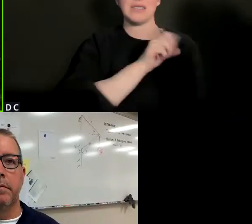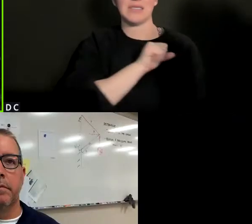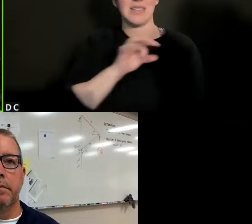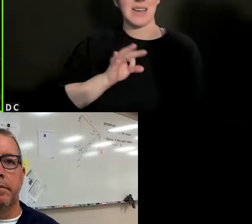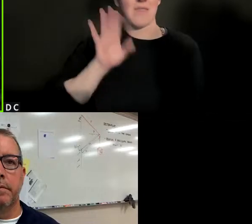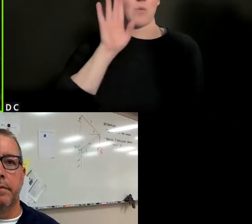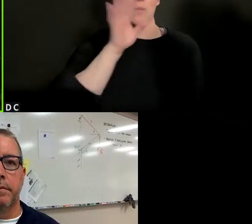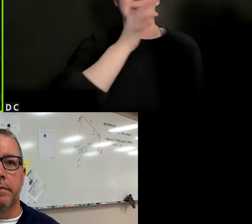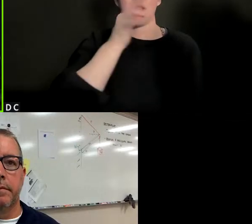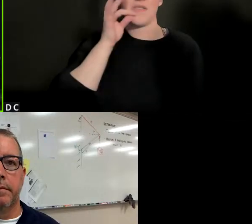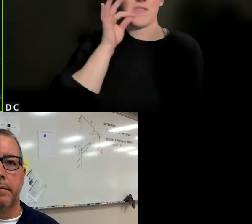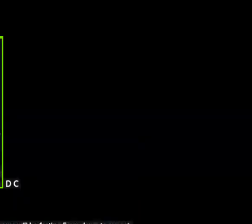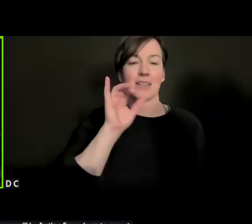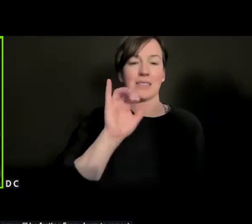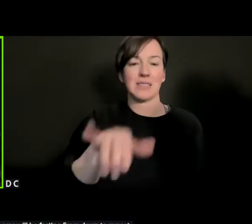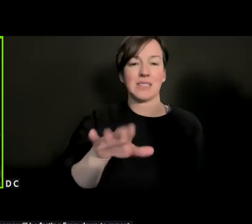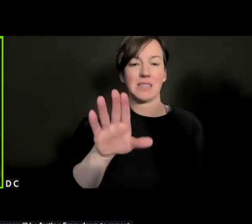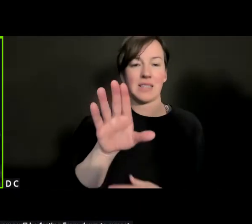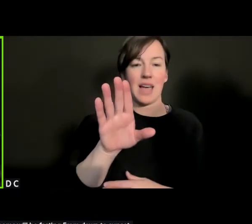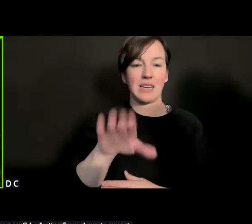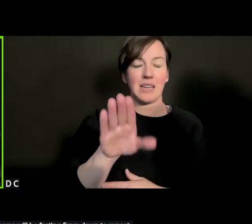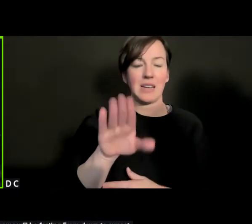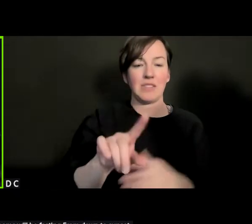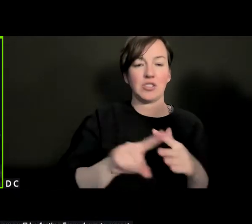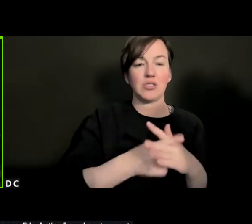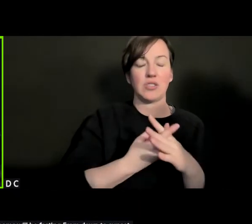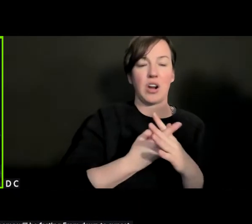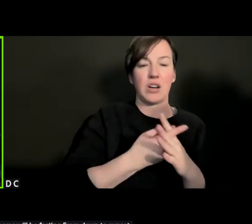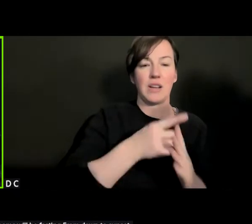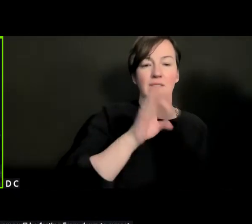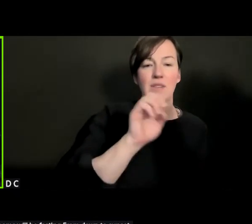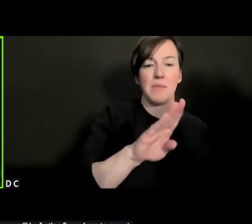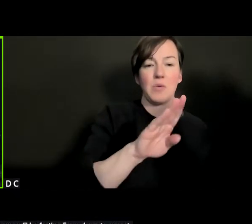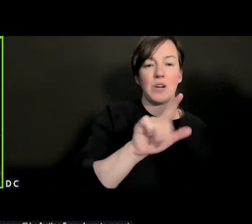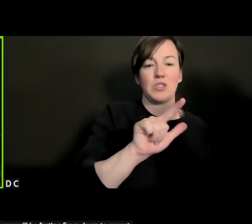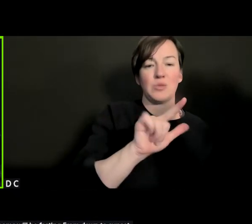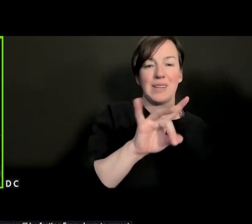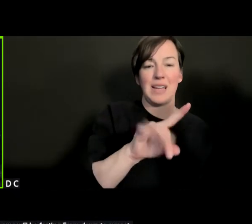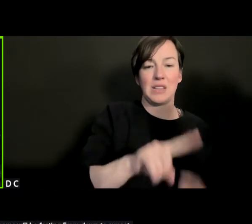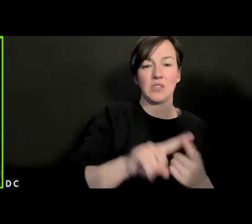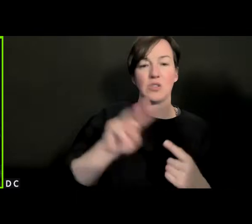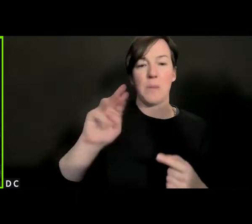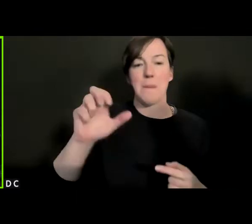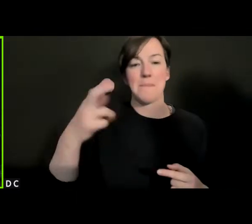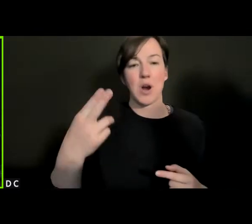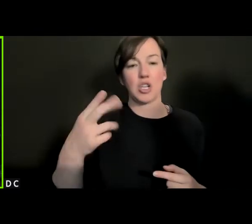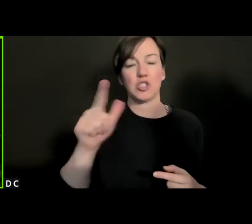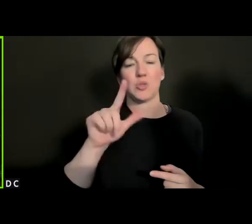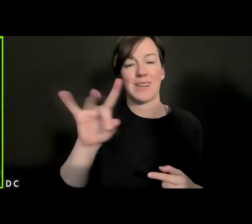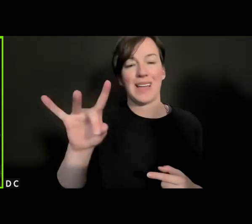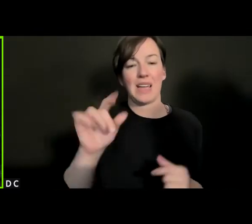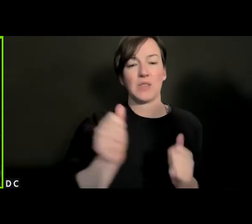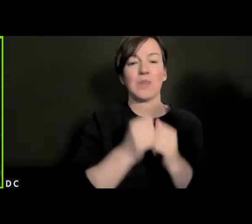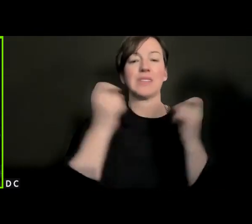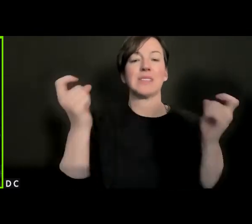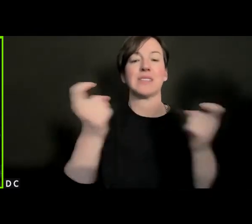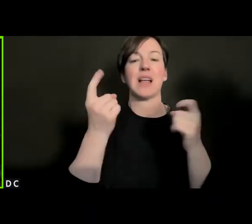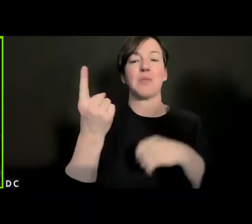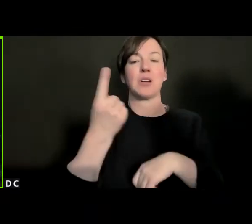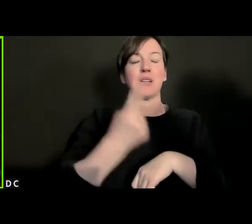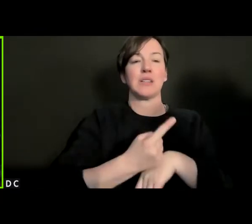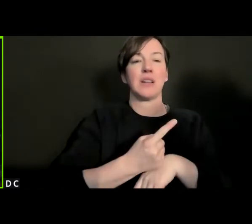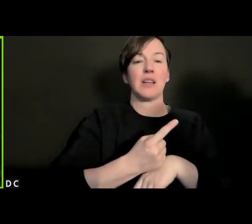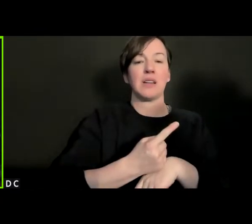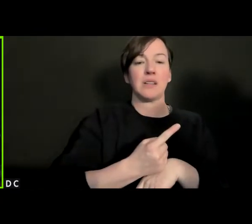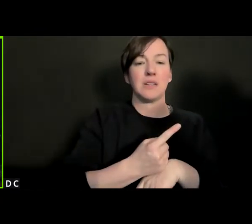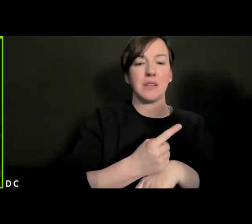starting the evening of Friday, February 28th through Friday, March 28th, with the celebratory days of Eid